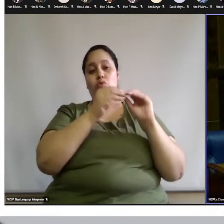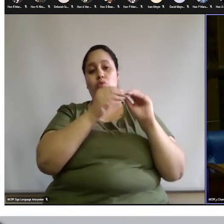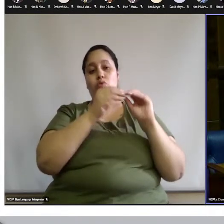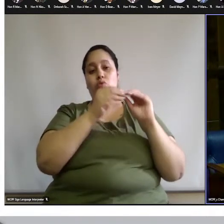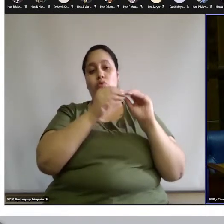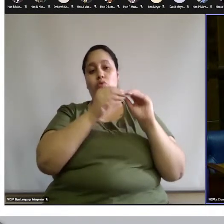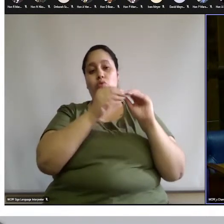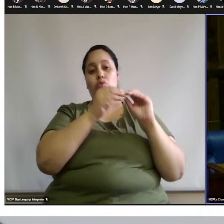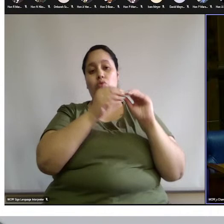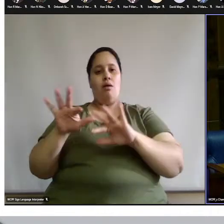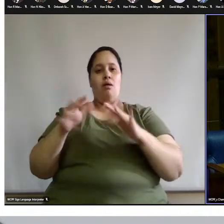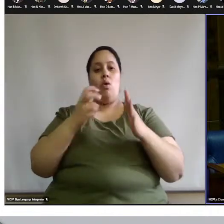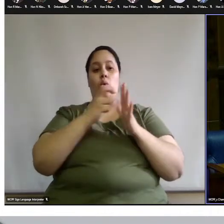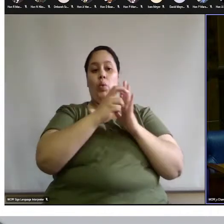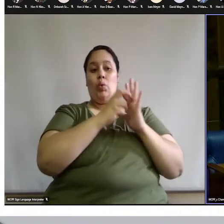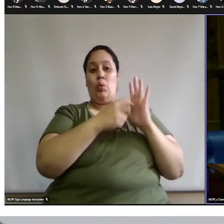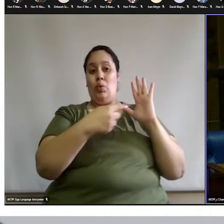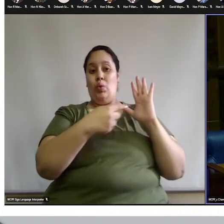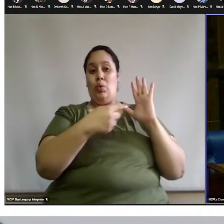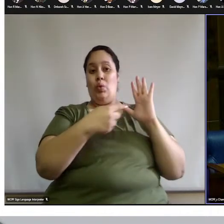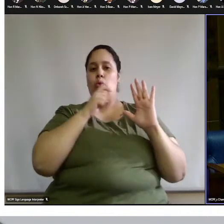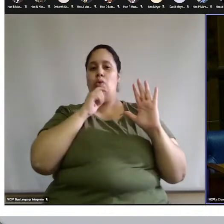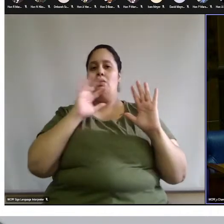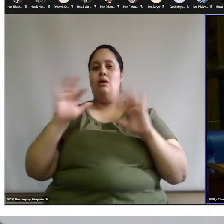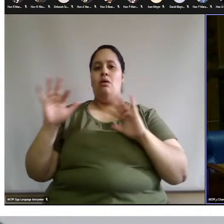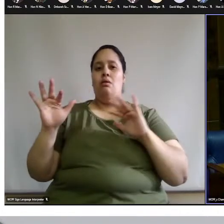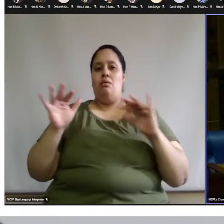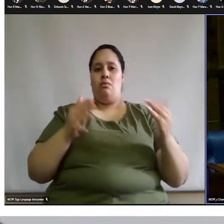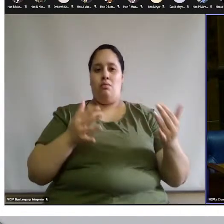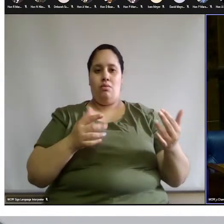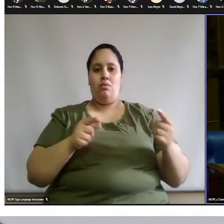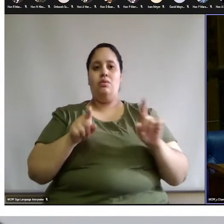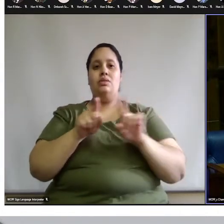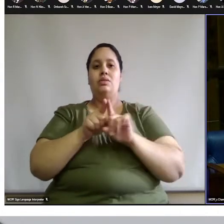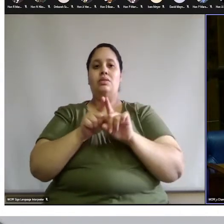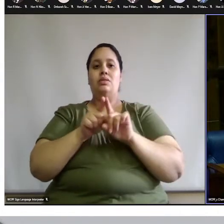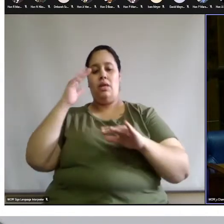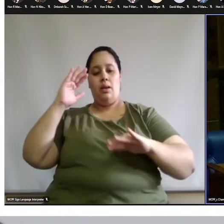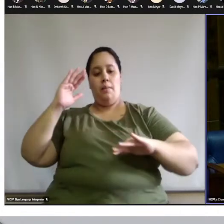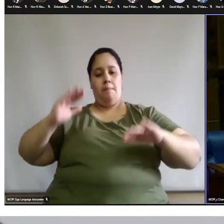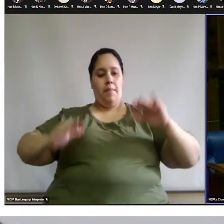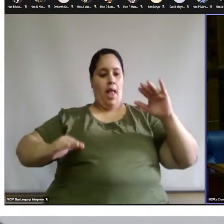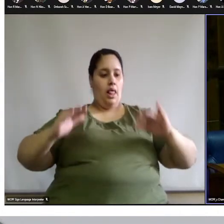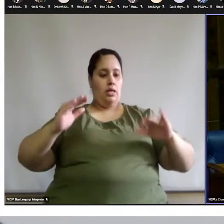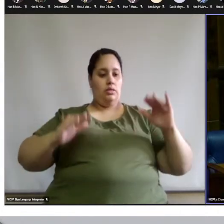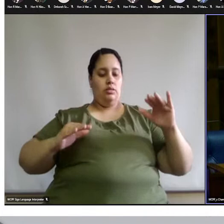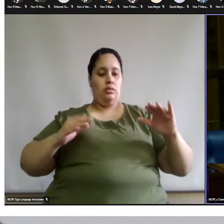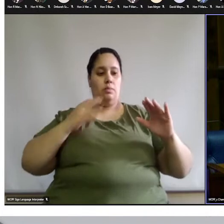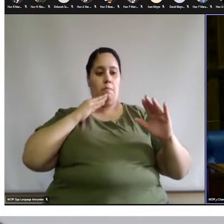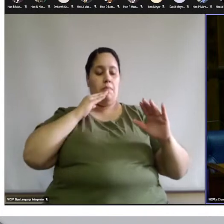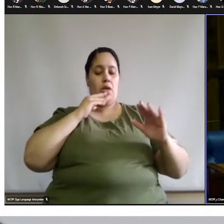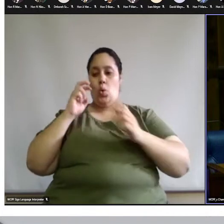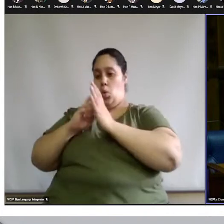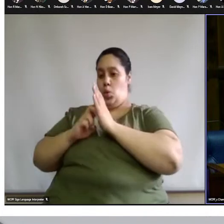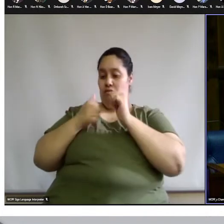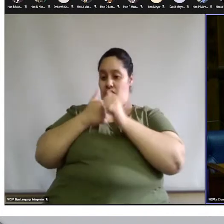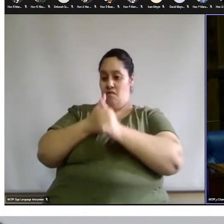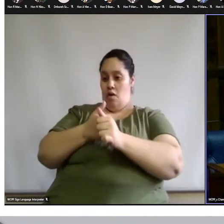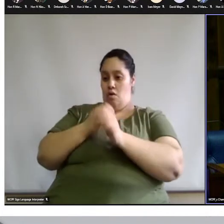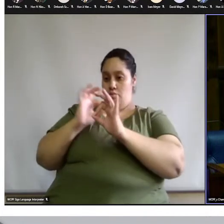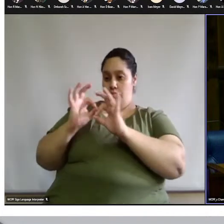we can use regulation and how we find that balance through regulation on the one side, but also engagement, I